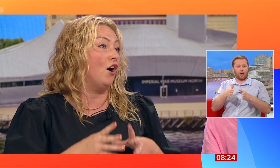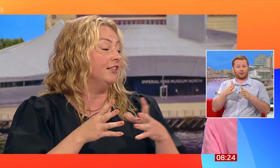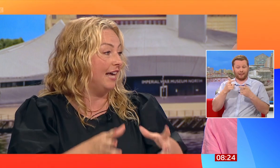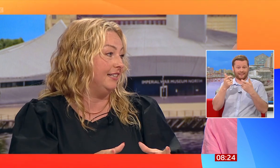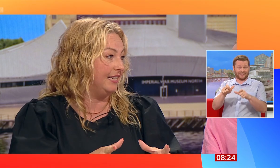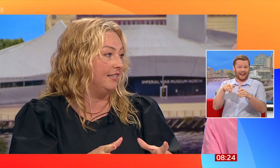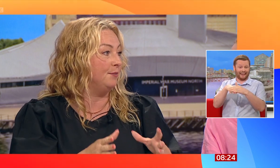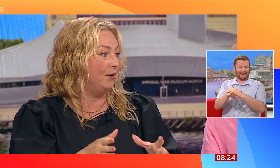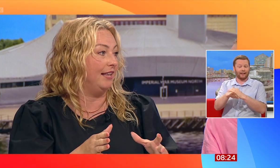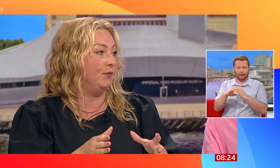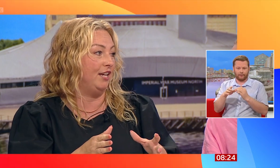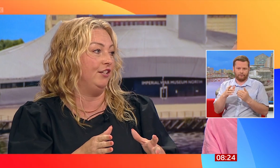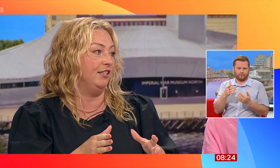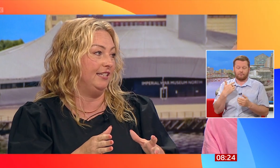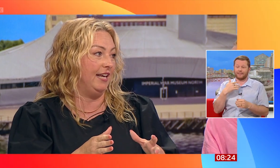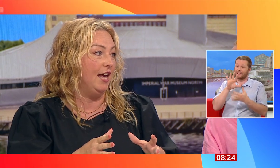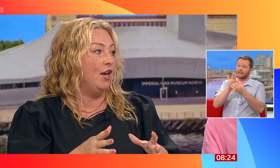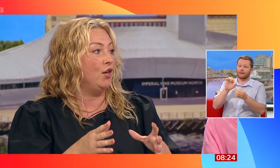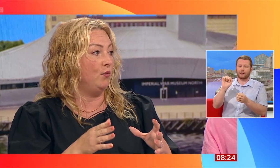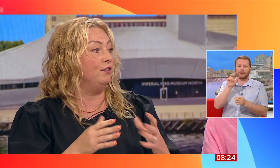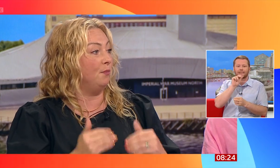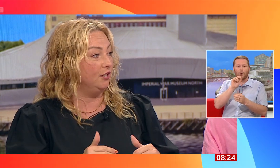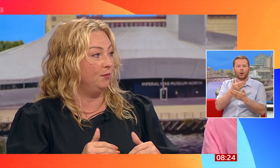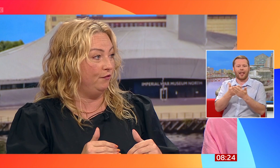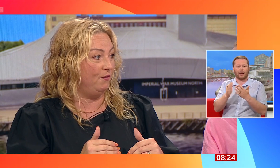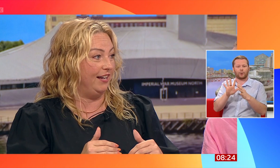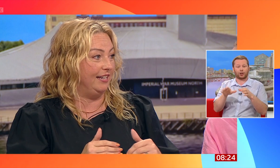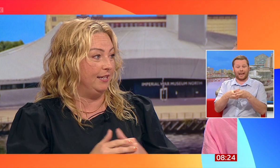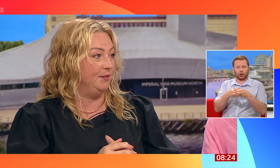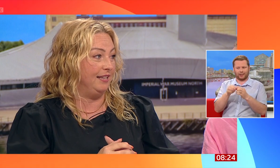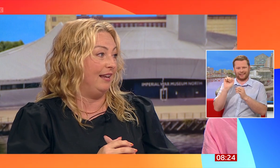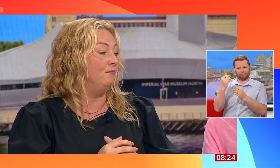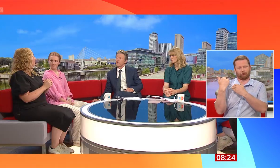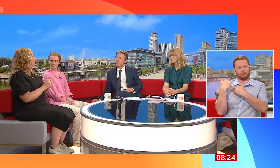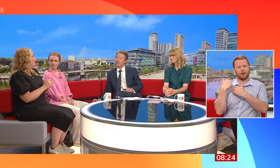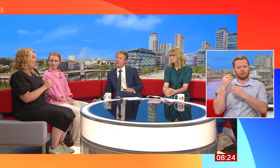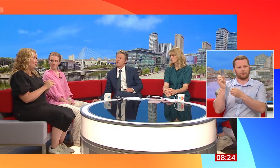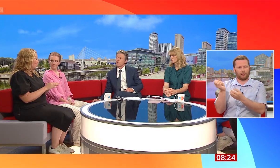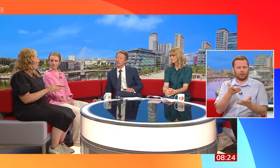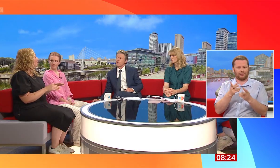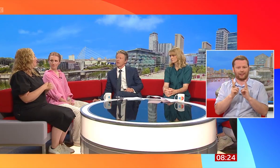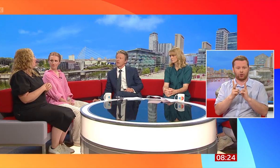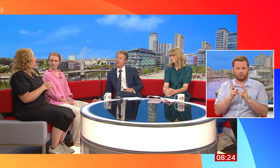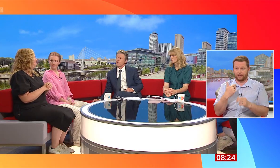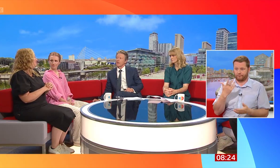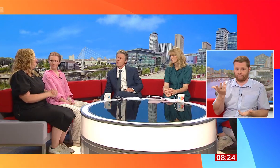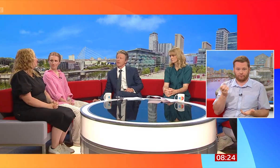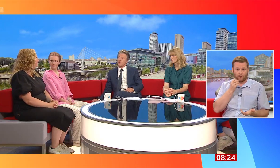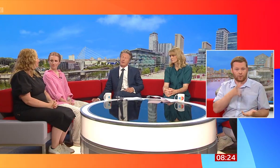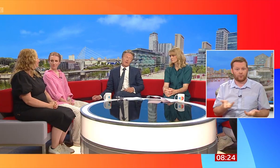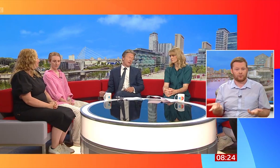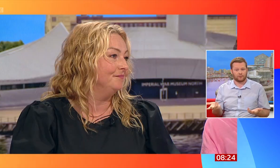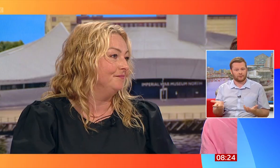we contacted the spoken language agency who were responsible for providing interpreters, and they would not provide us an